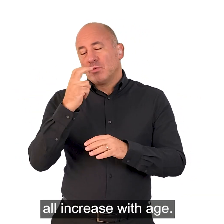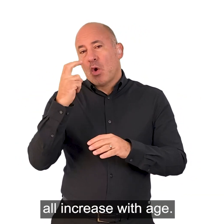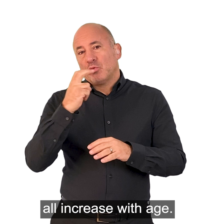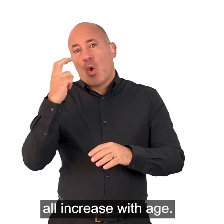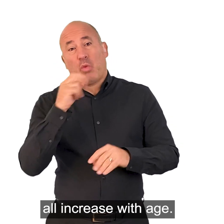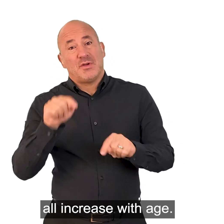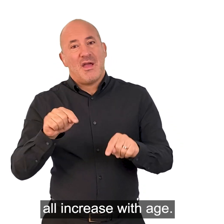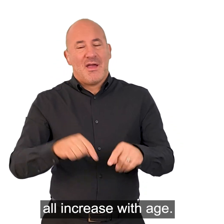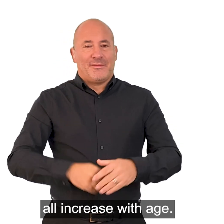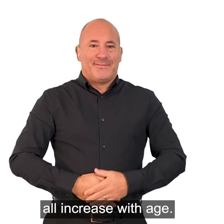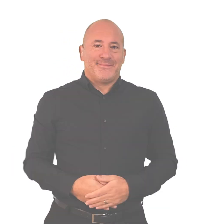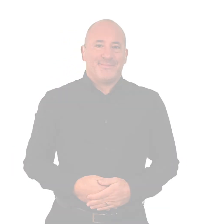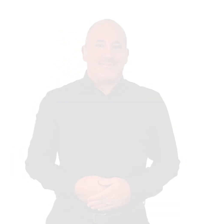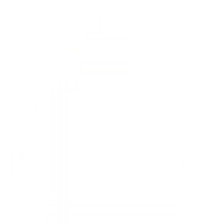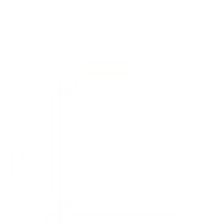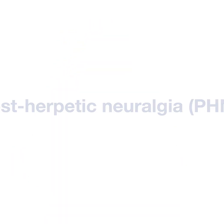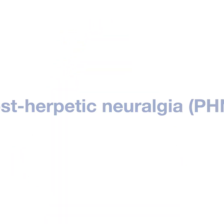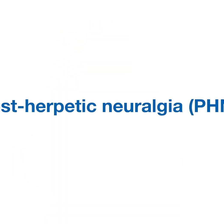increase with age.